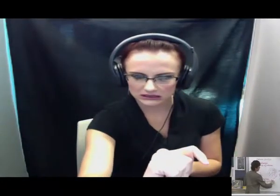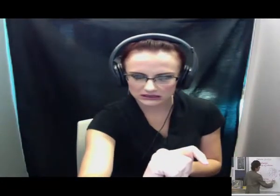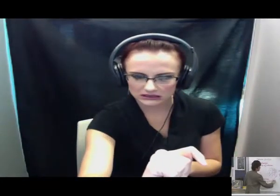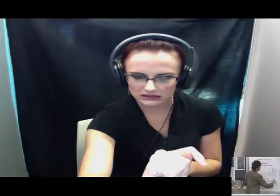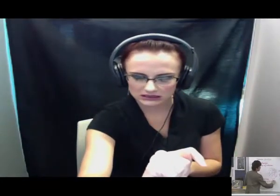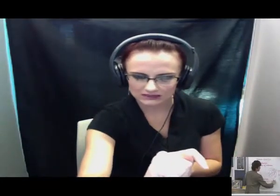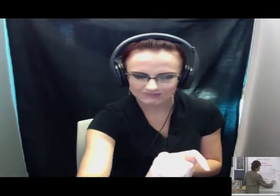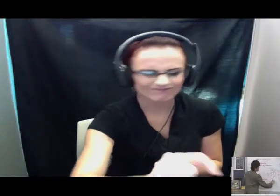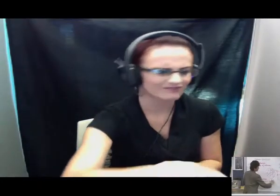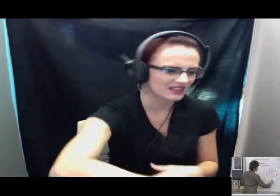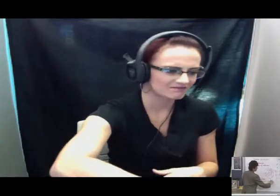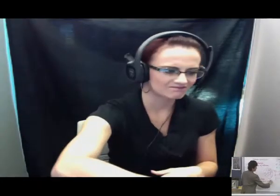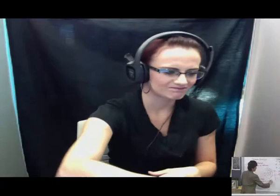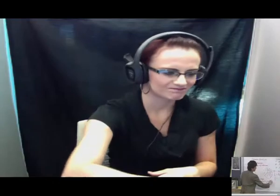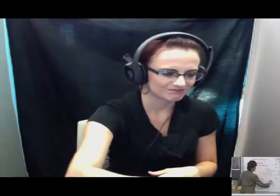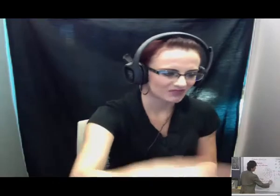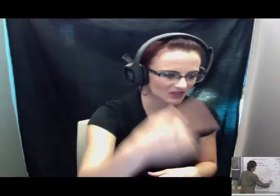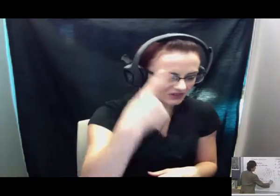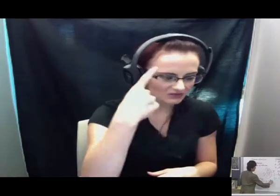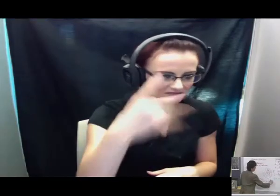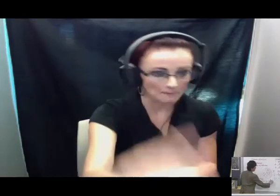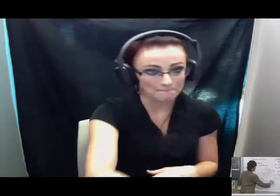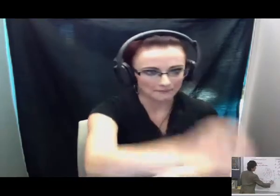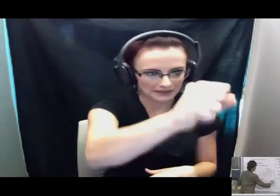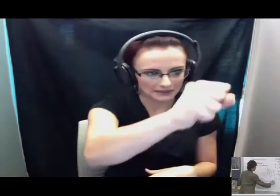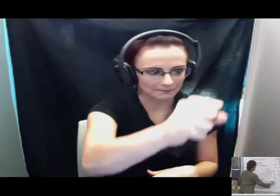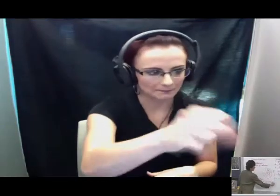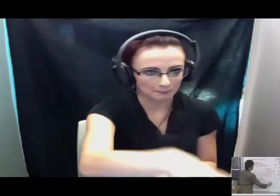for the cannons.